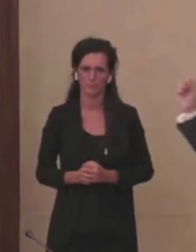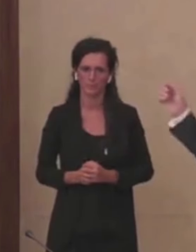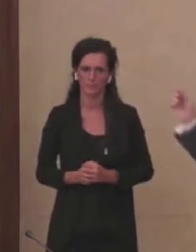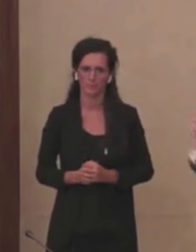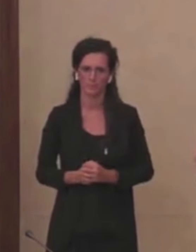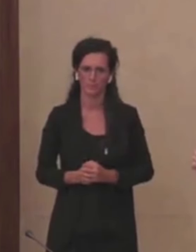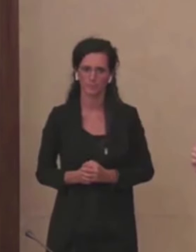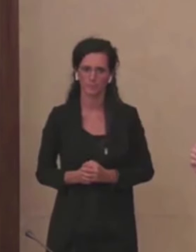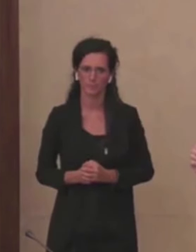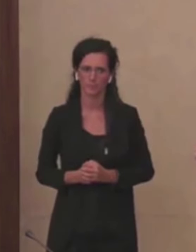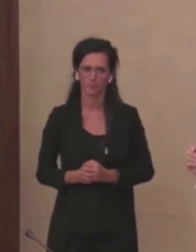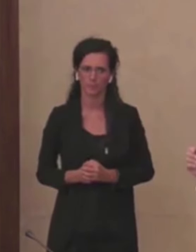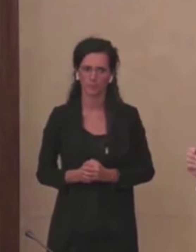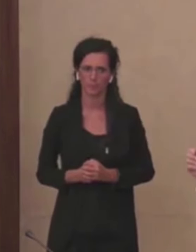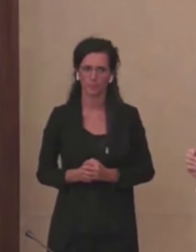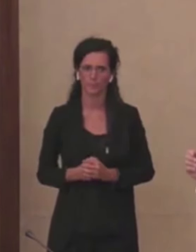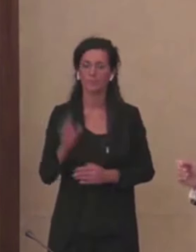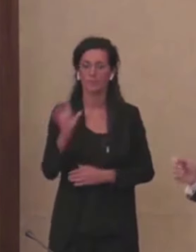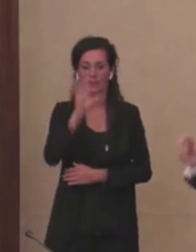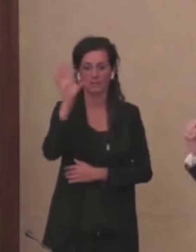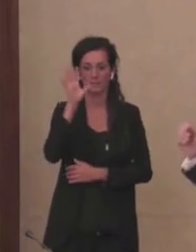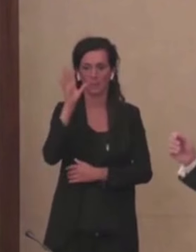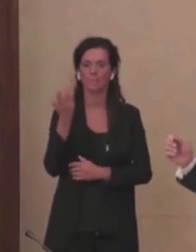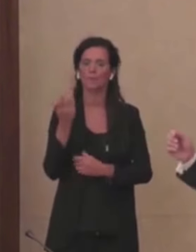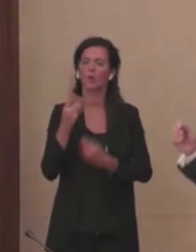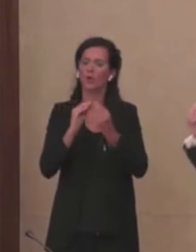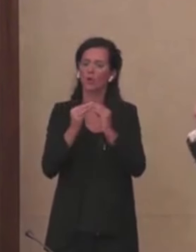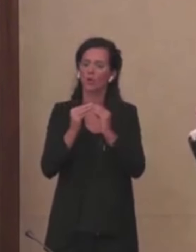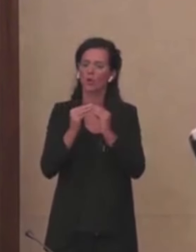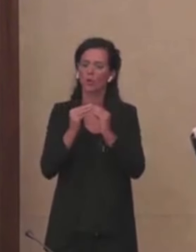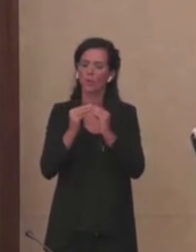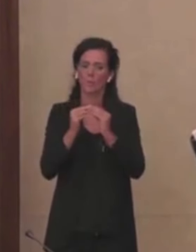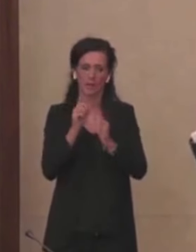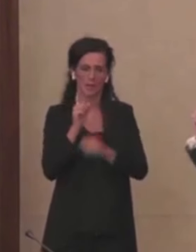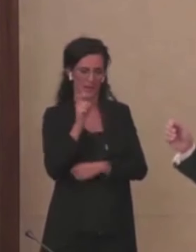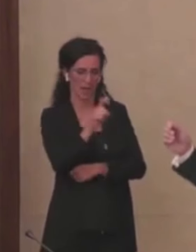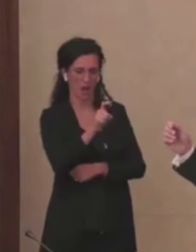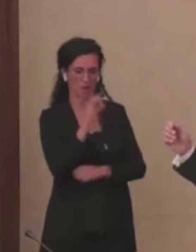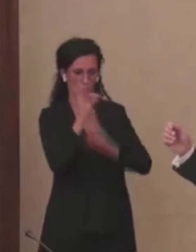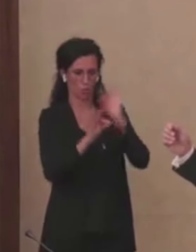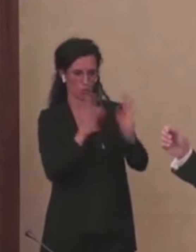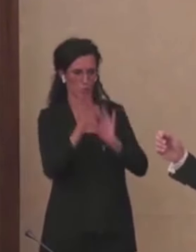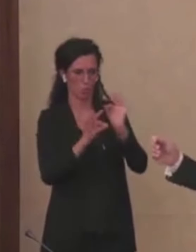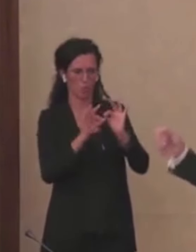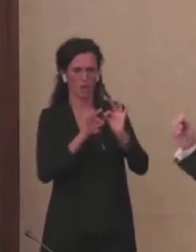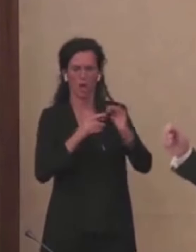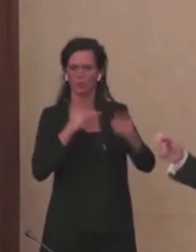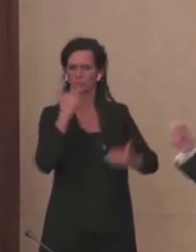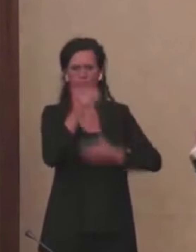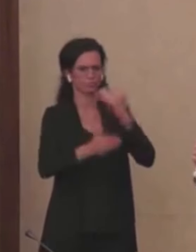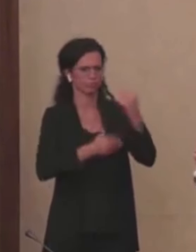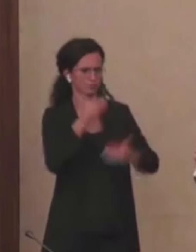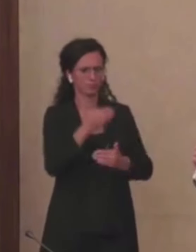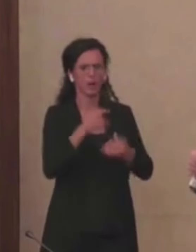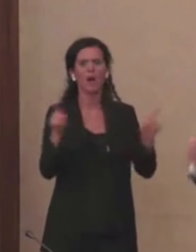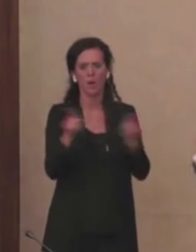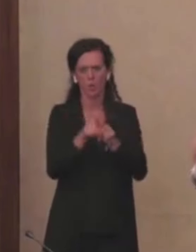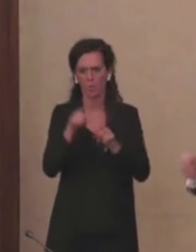emerging infection therapy by using pathogen and